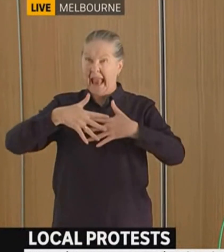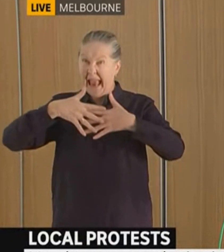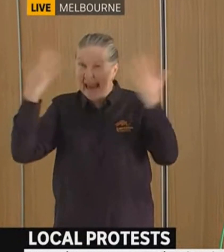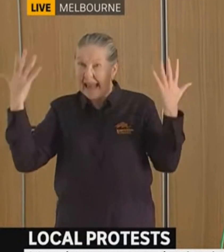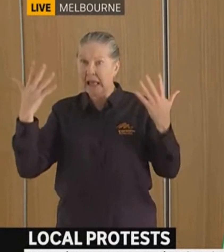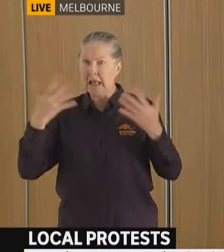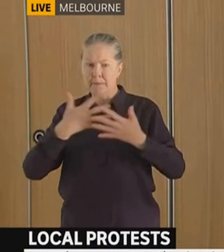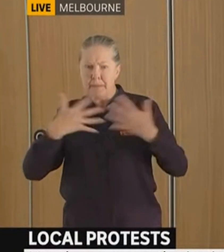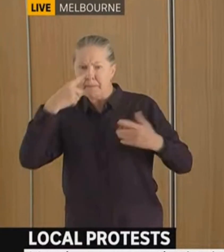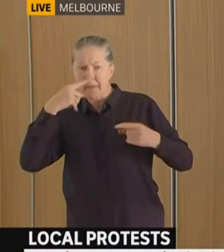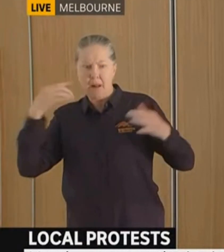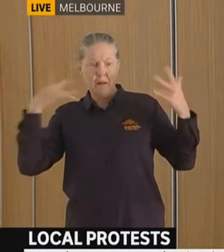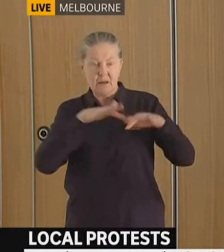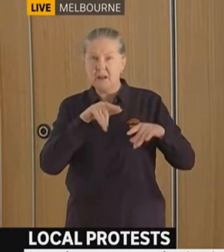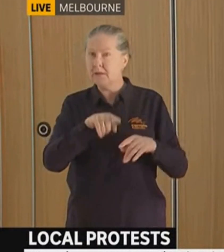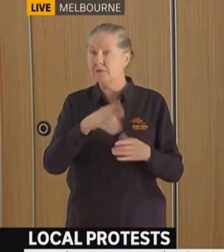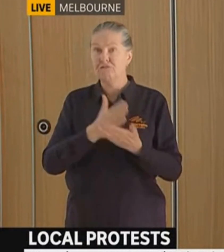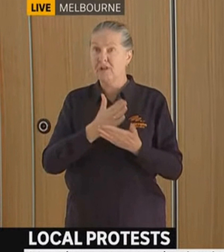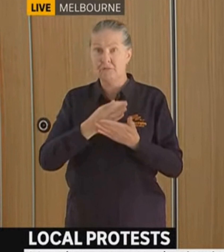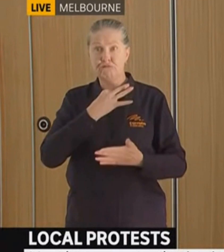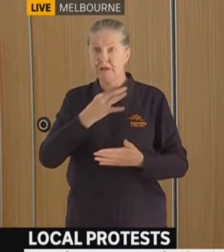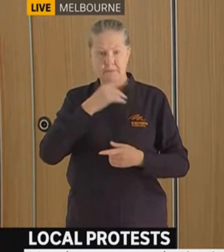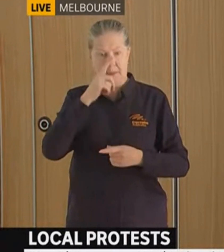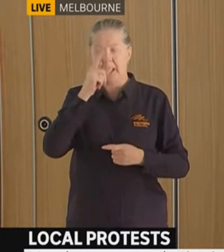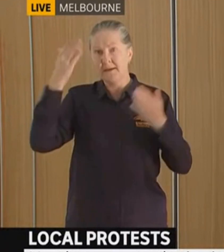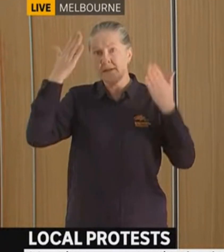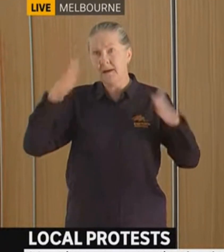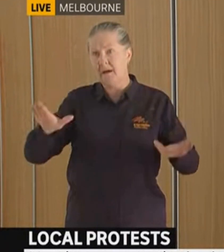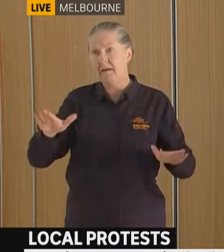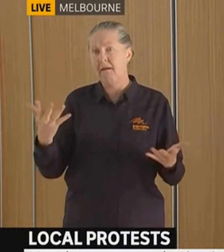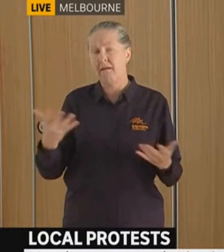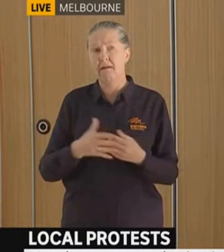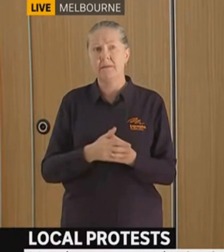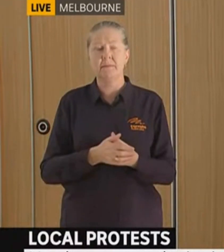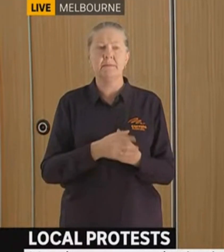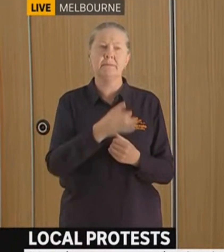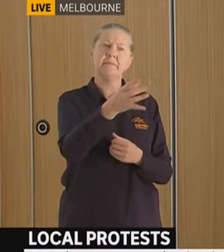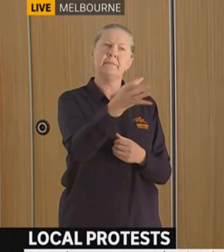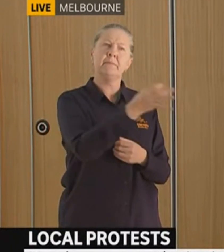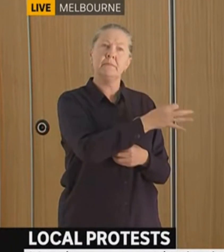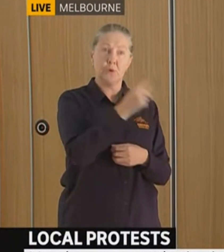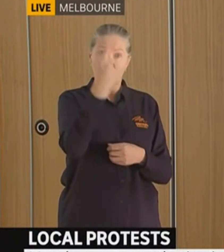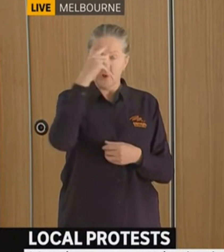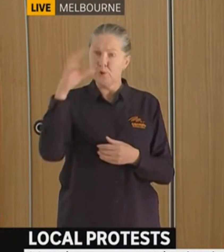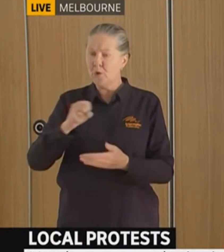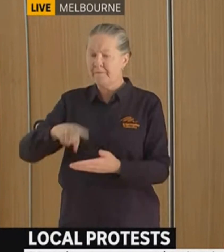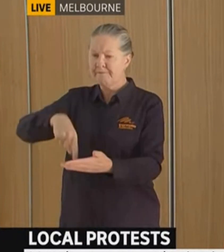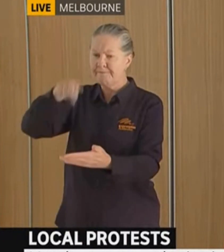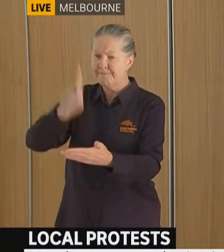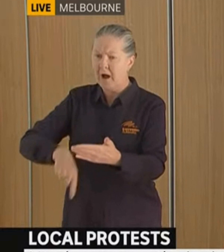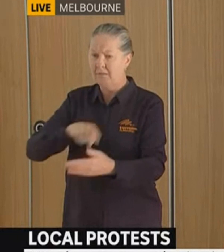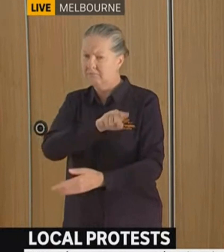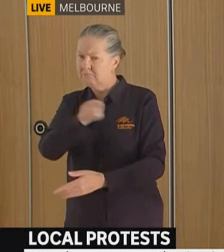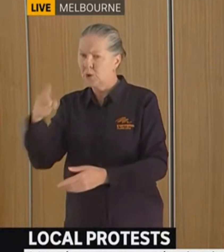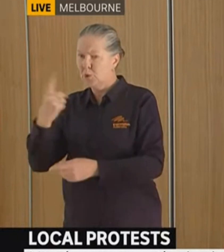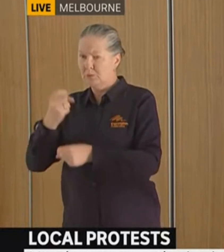gathering at this time is a lottery with people's lives. Thanks. Do you think that we should be fining the protesters? Would that be more